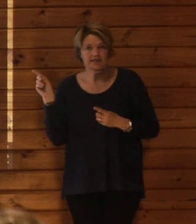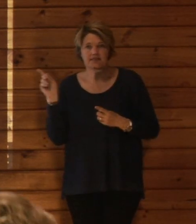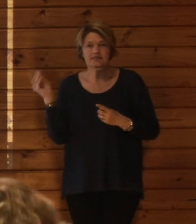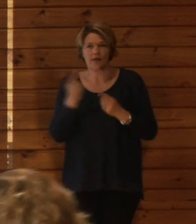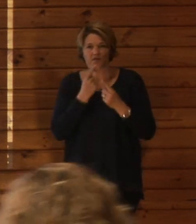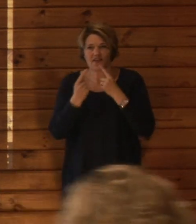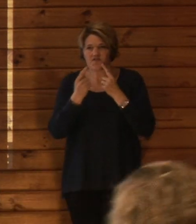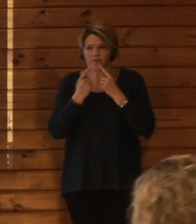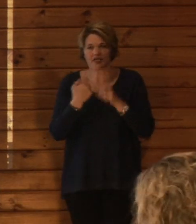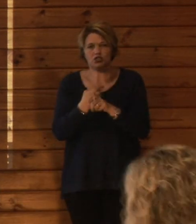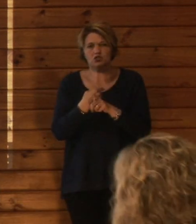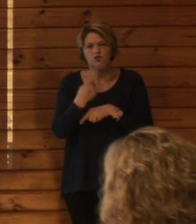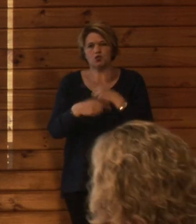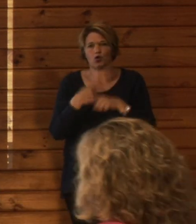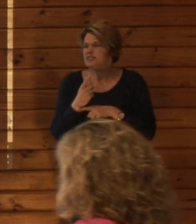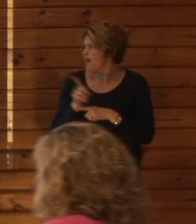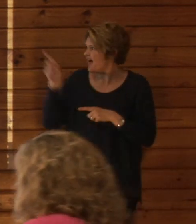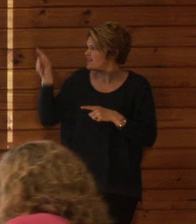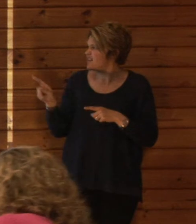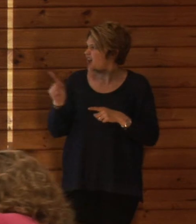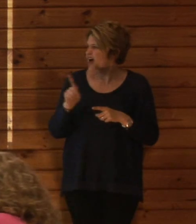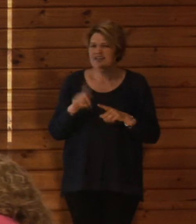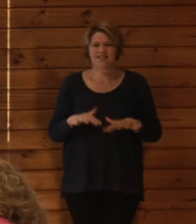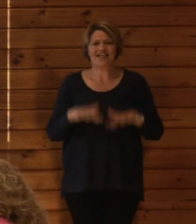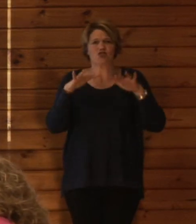vulnerability is and how we assess it.